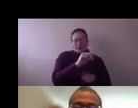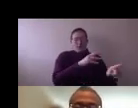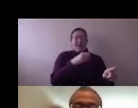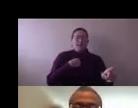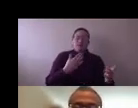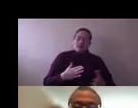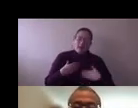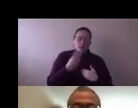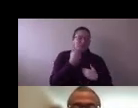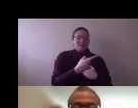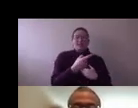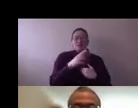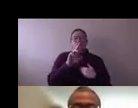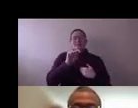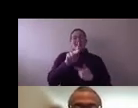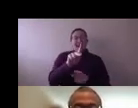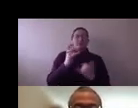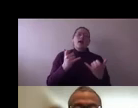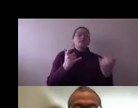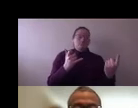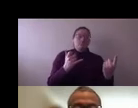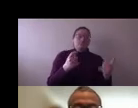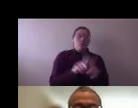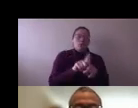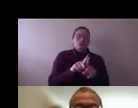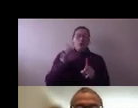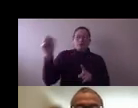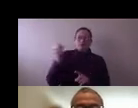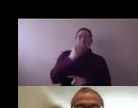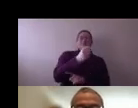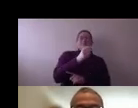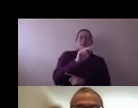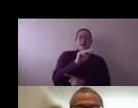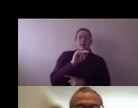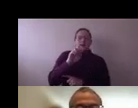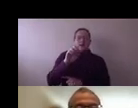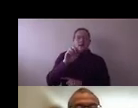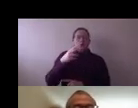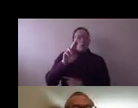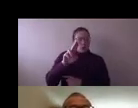see that UTK now has also restored Professor Amin Hu's professorship.